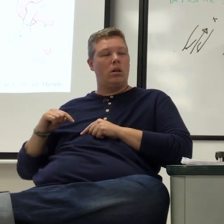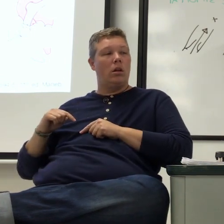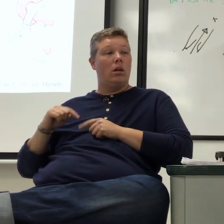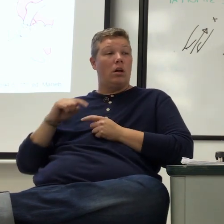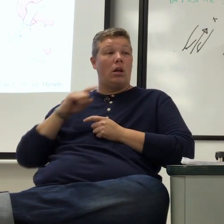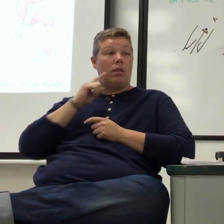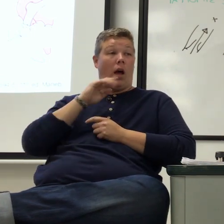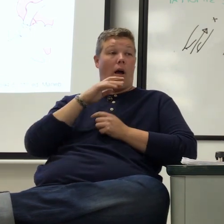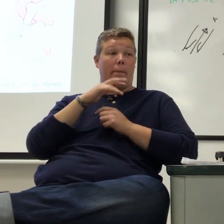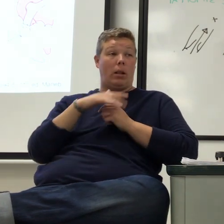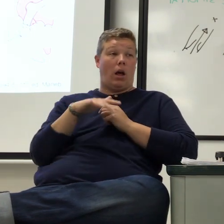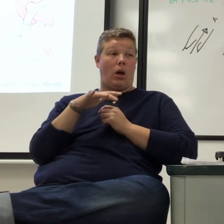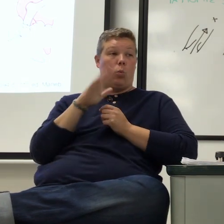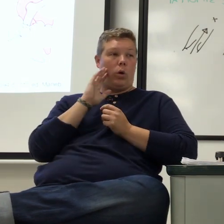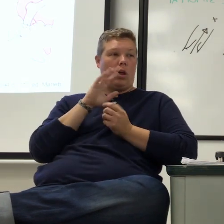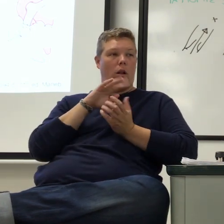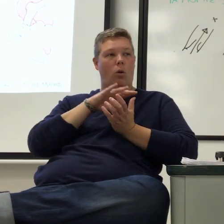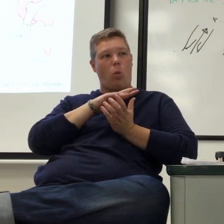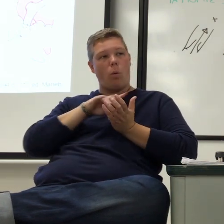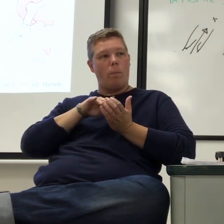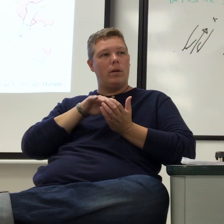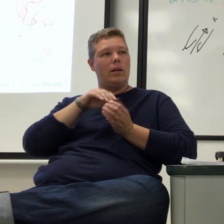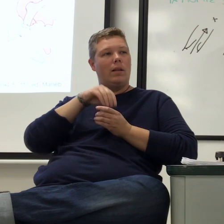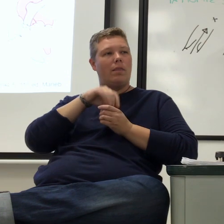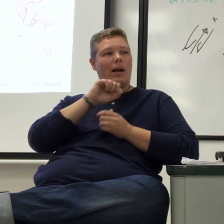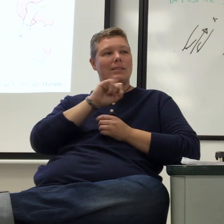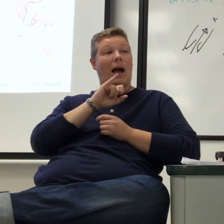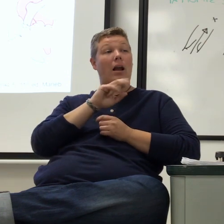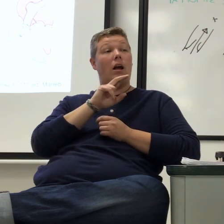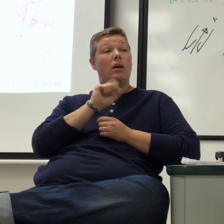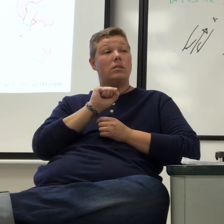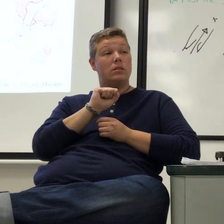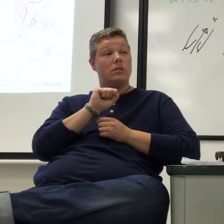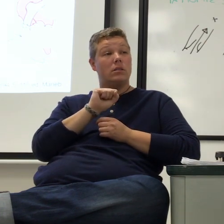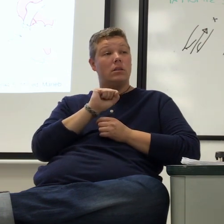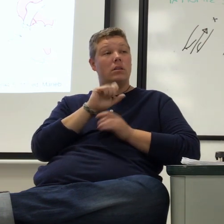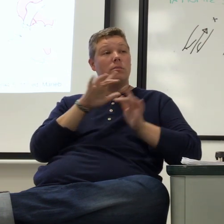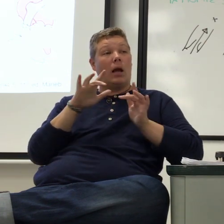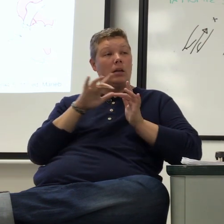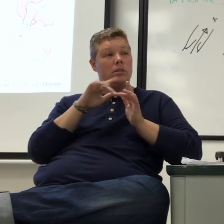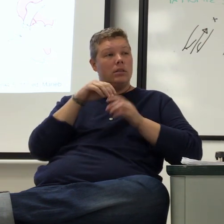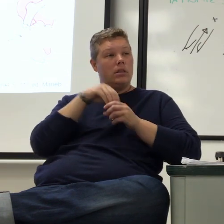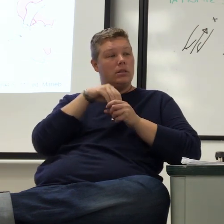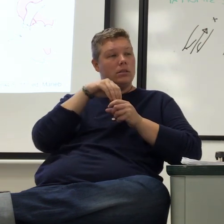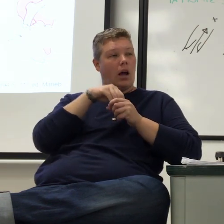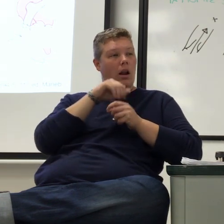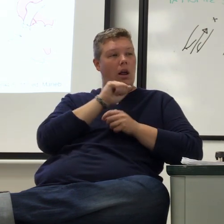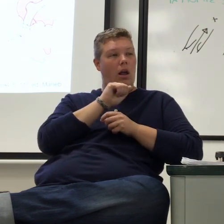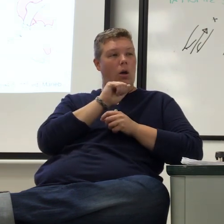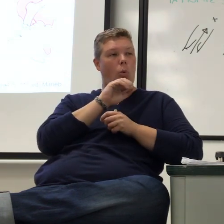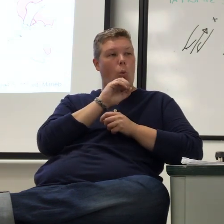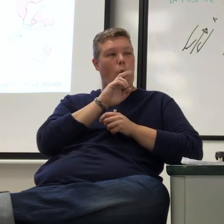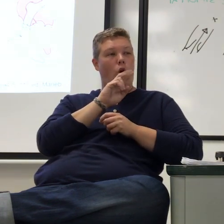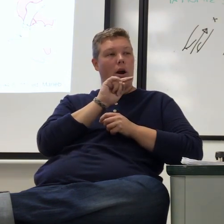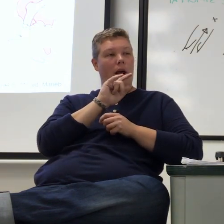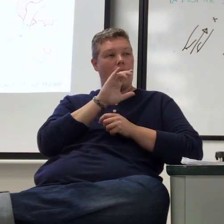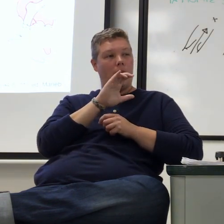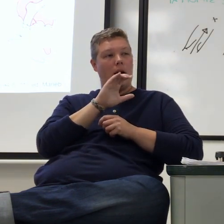And blood accumulates in that sinus space inside the aortic SL